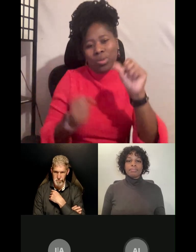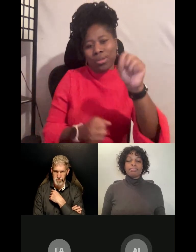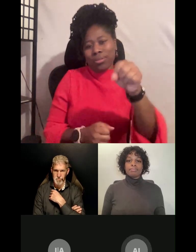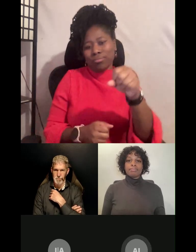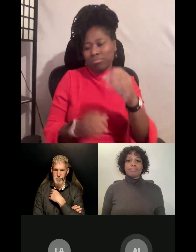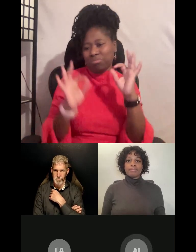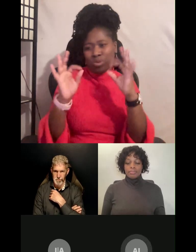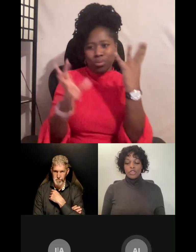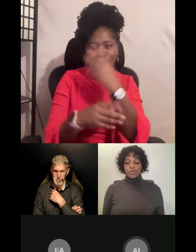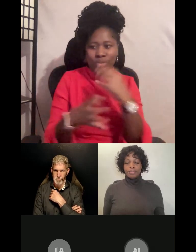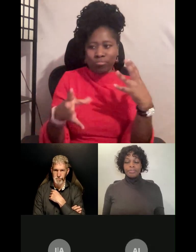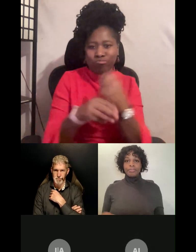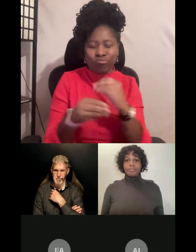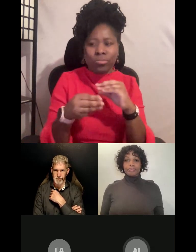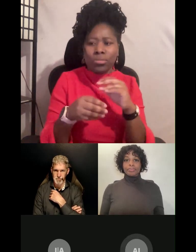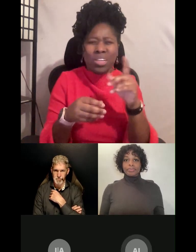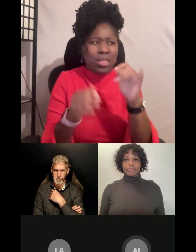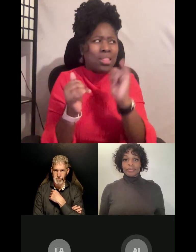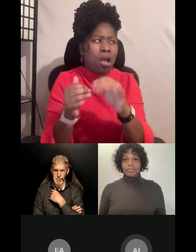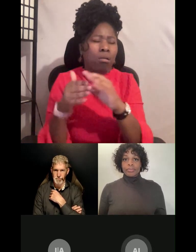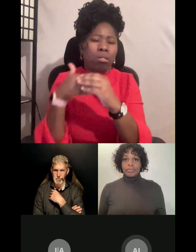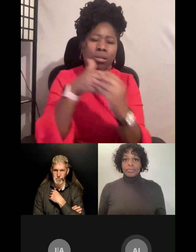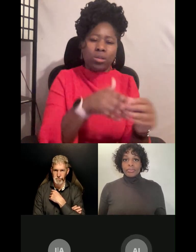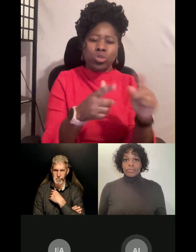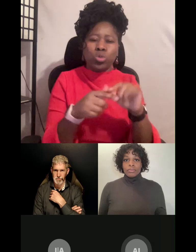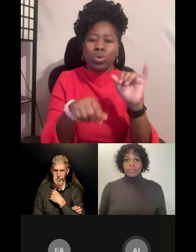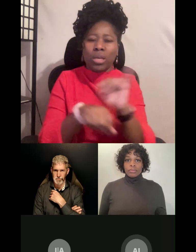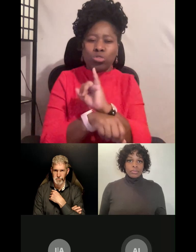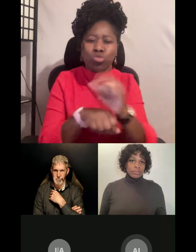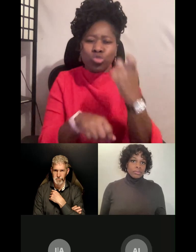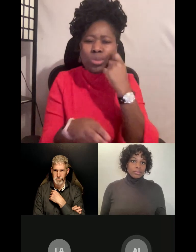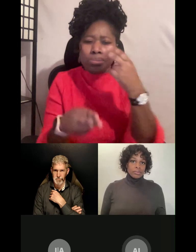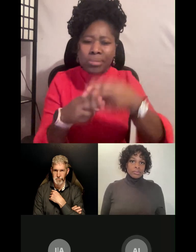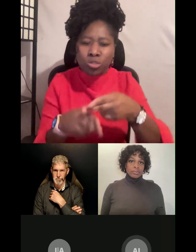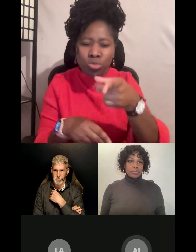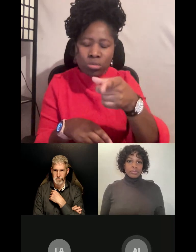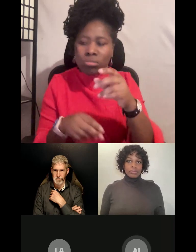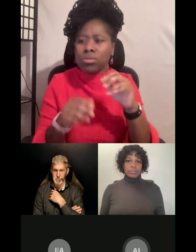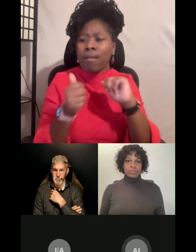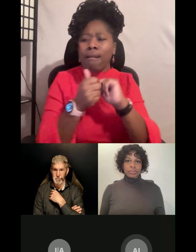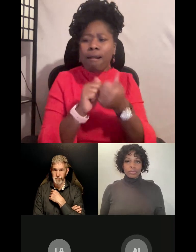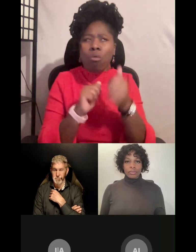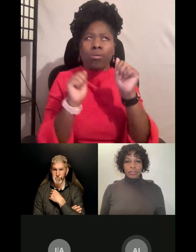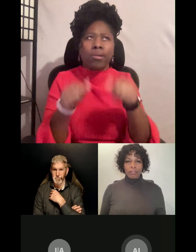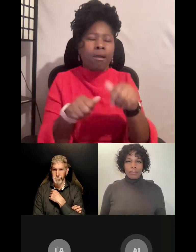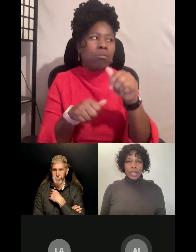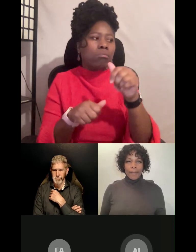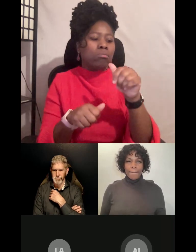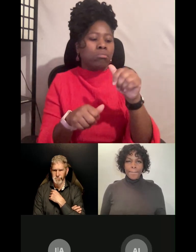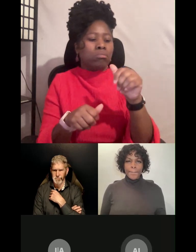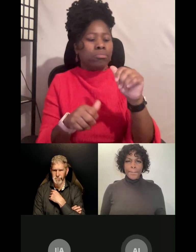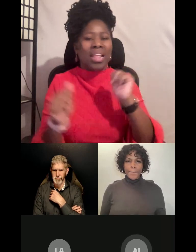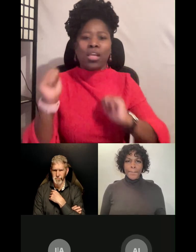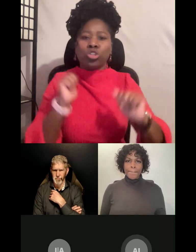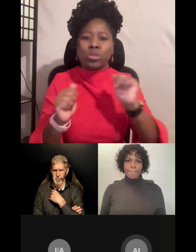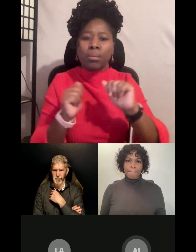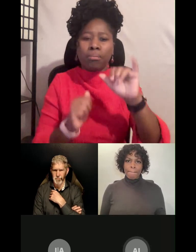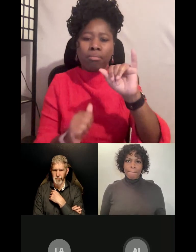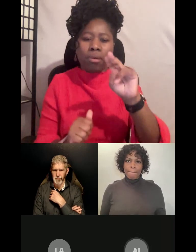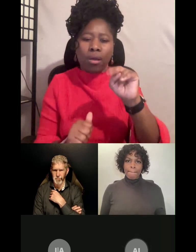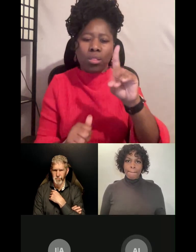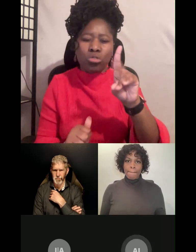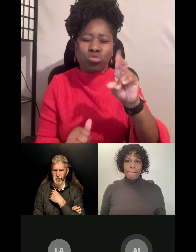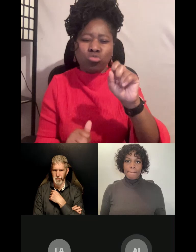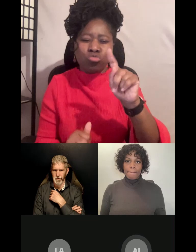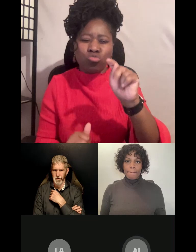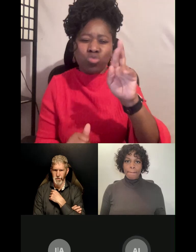bigger audience. And so, yeah, beautifully summarized. And that leads me to my next question. You mentioned